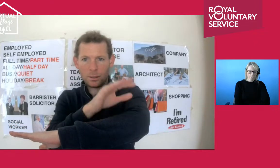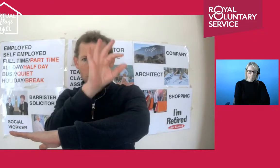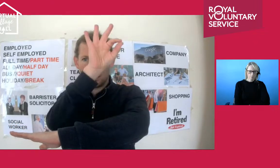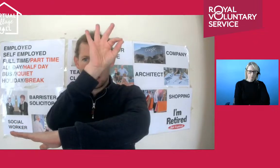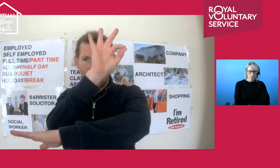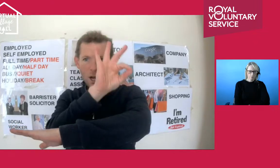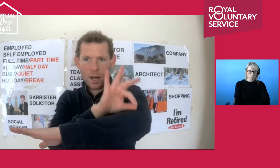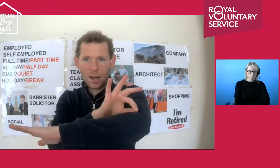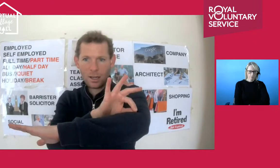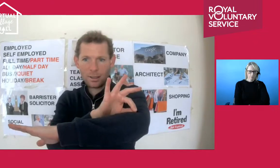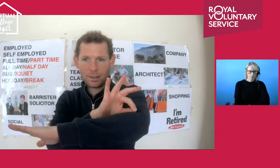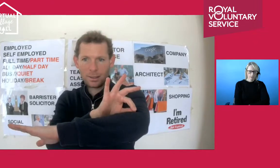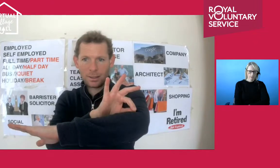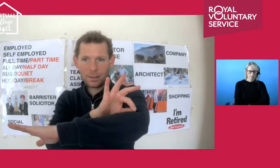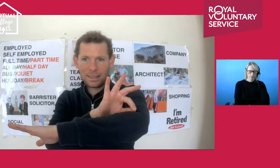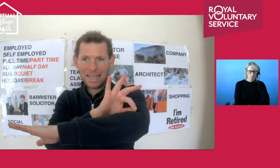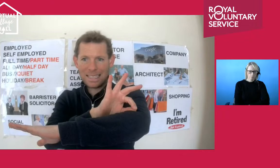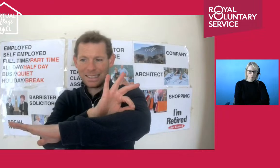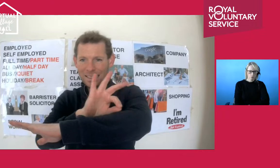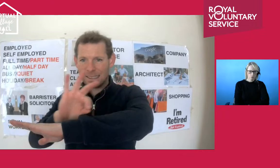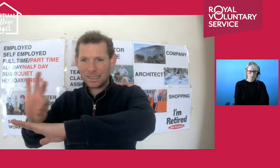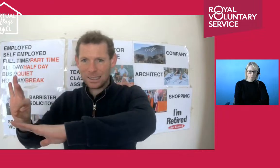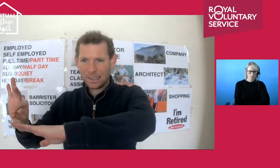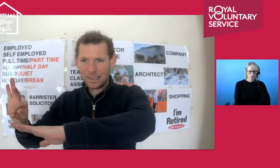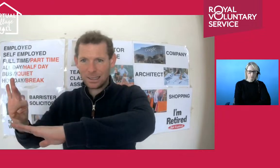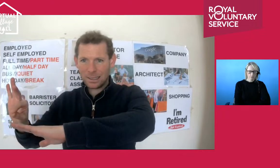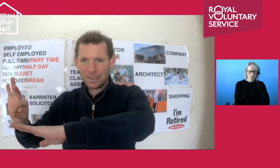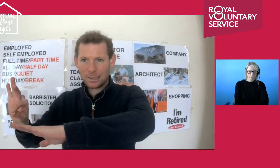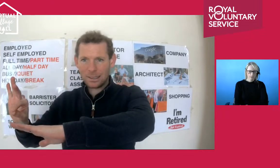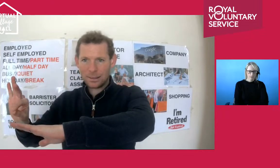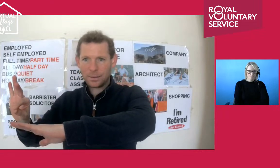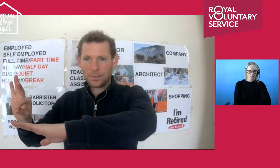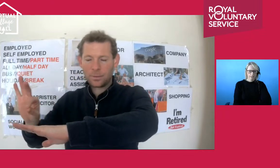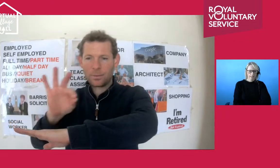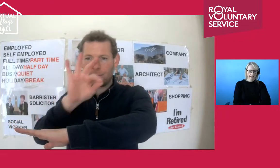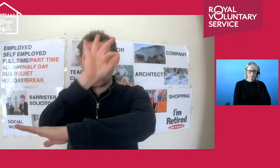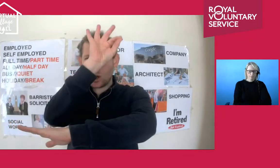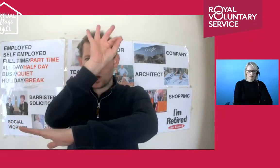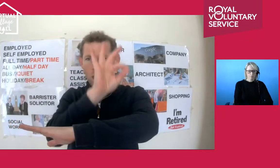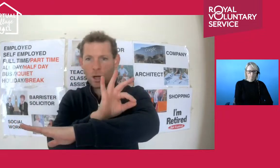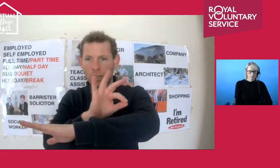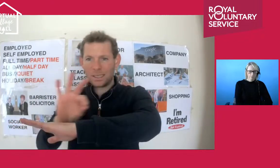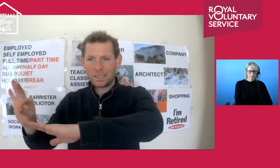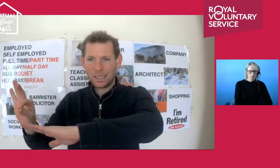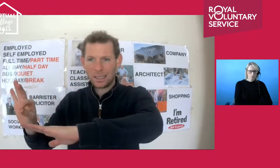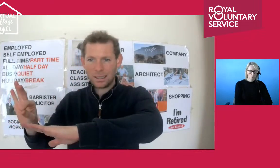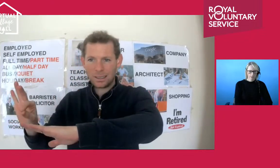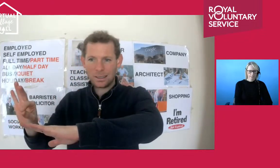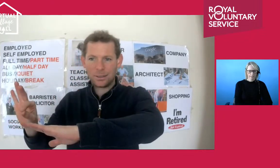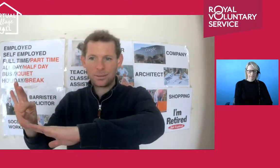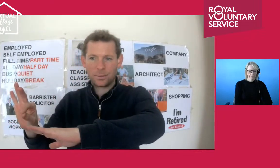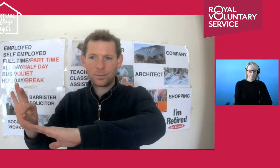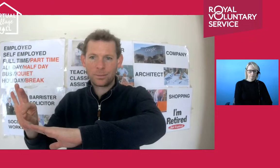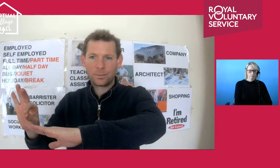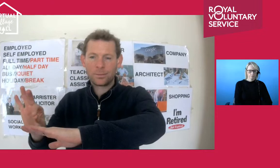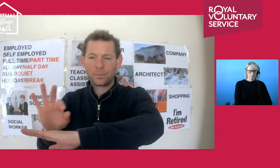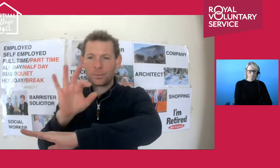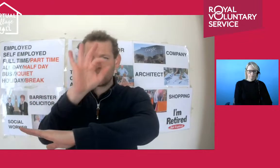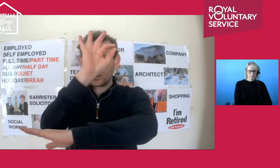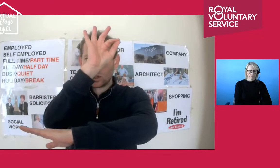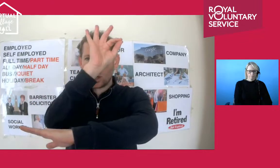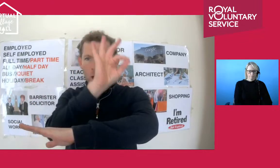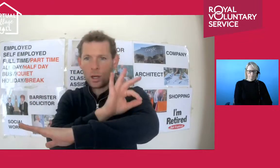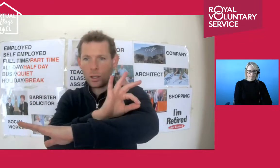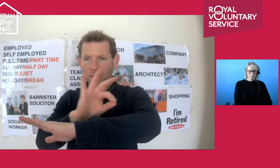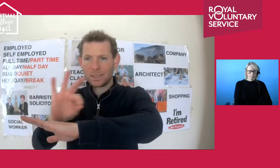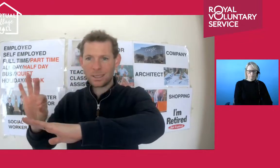touches the elbow and then moves across the line of the arm. So architect.